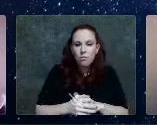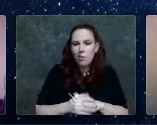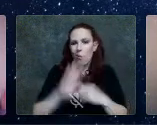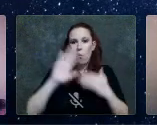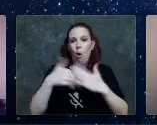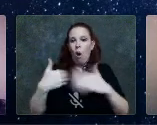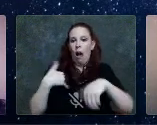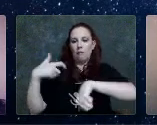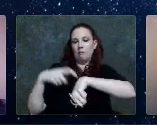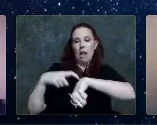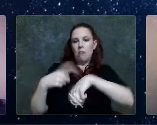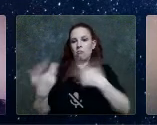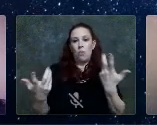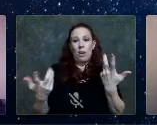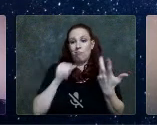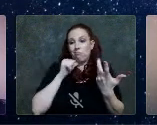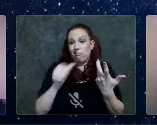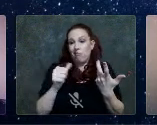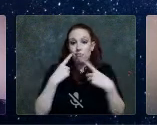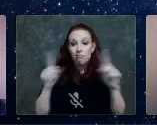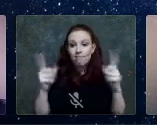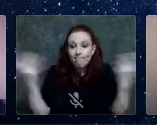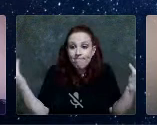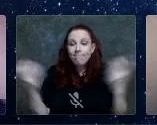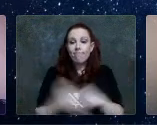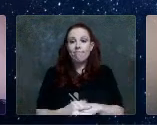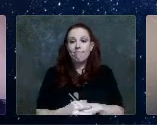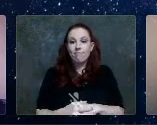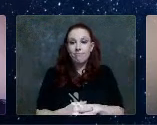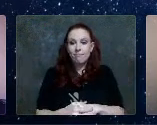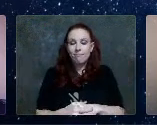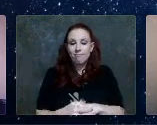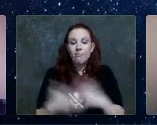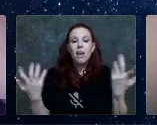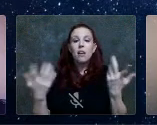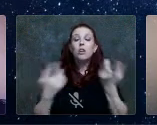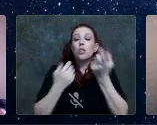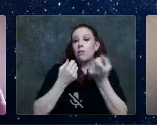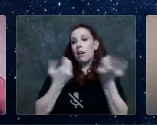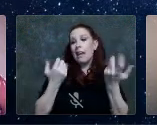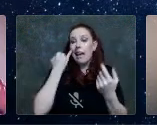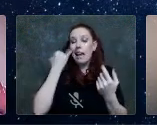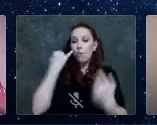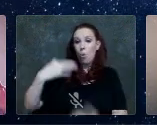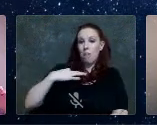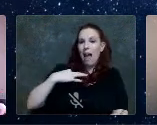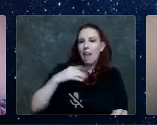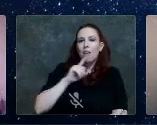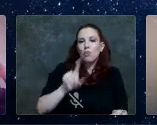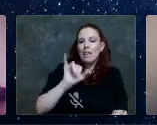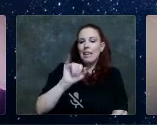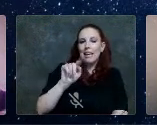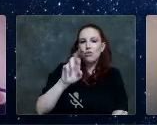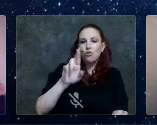where it doesn't work out. And so part of what you're trying to do, you're trying to look at, like, being a candidate is like an iterative process